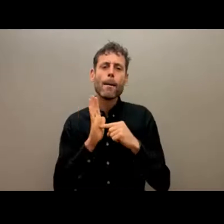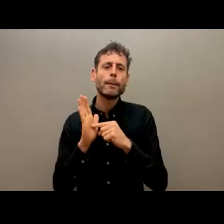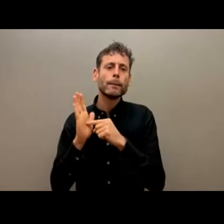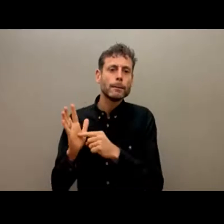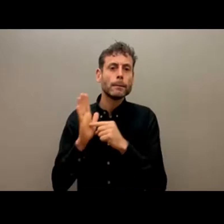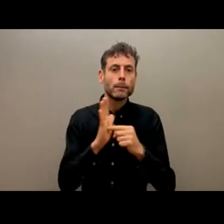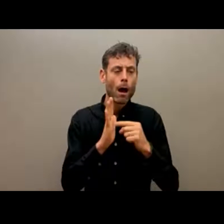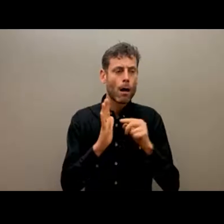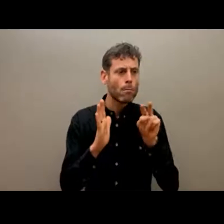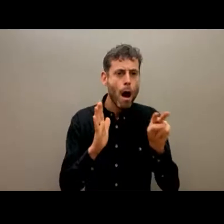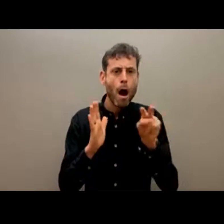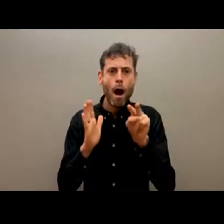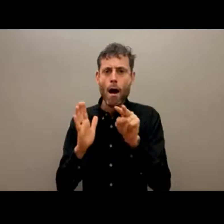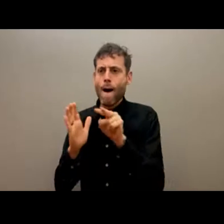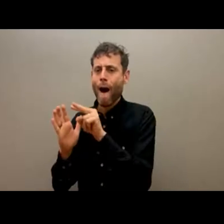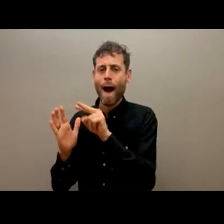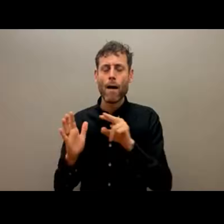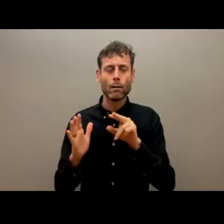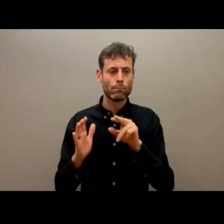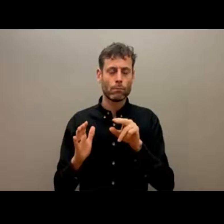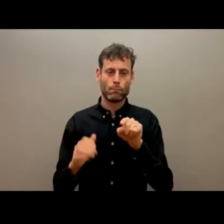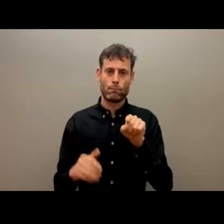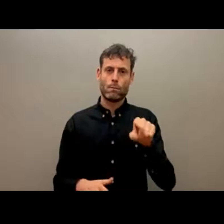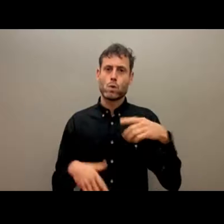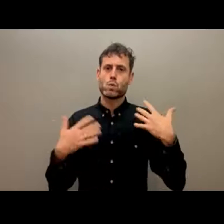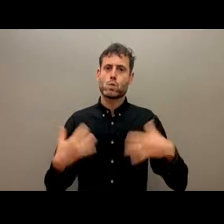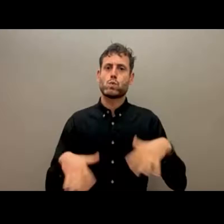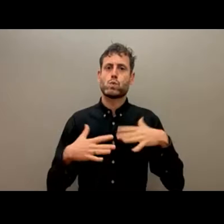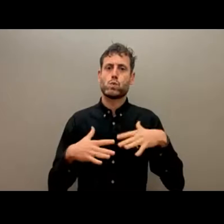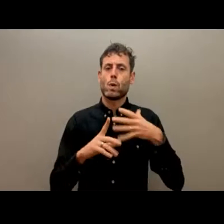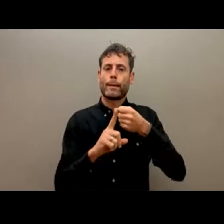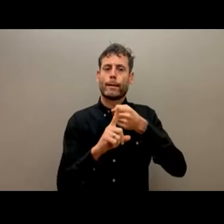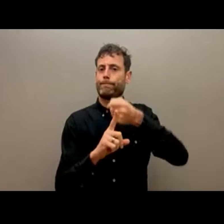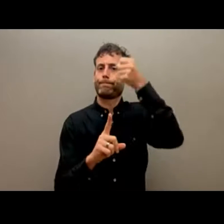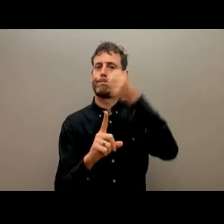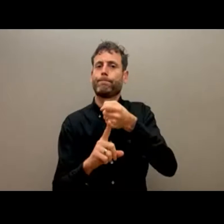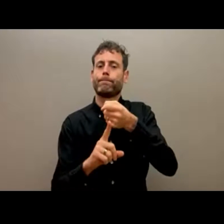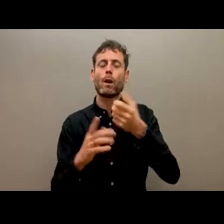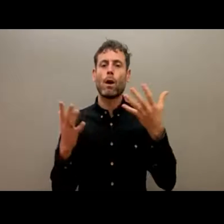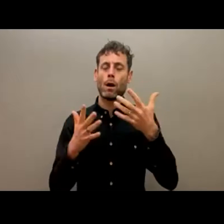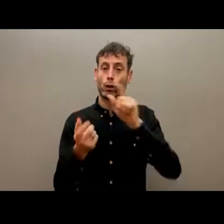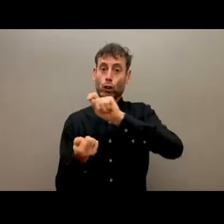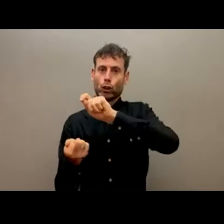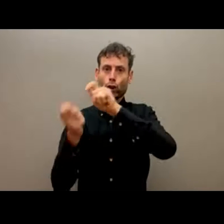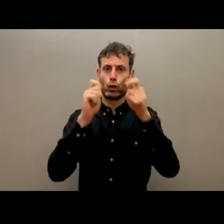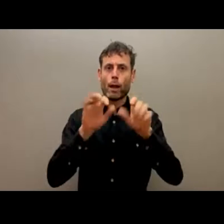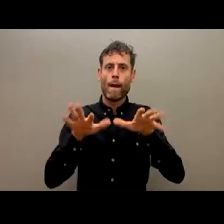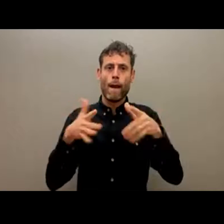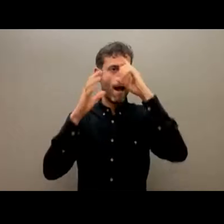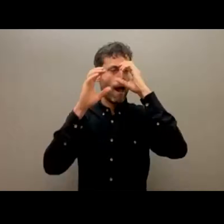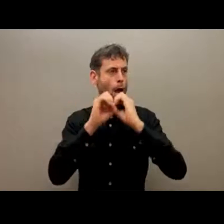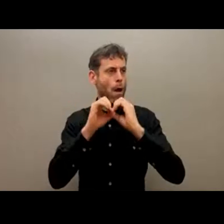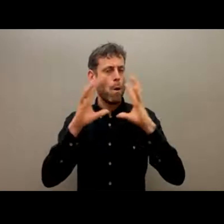the reframing of reframing the volunteering experience within a wider frame of